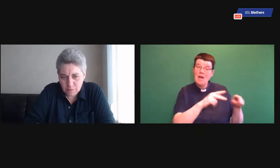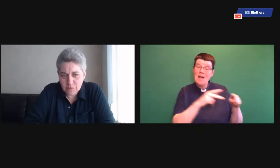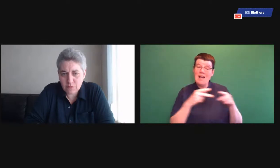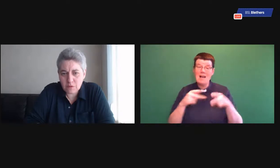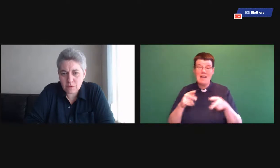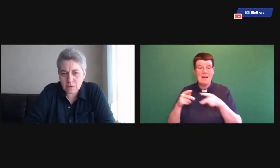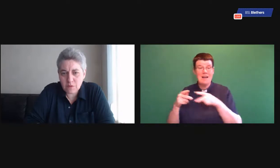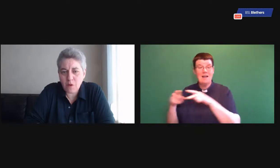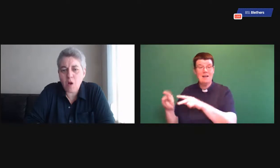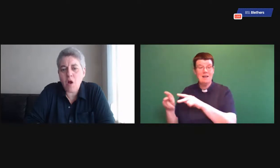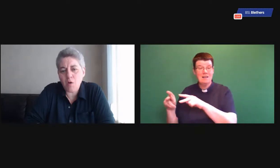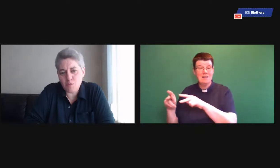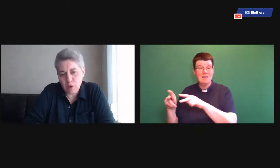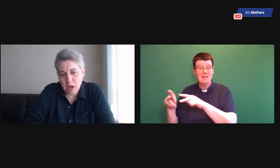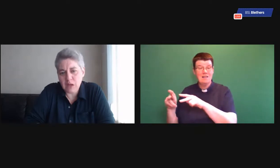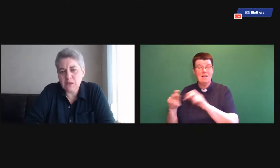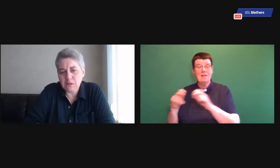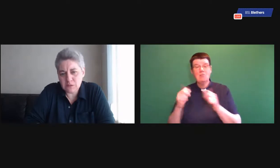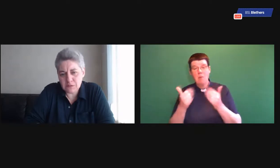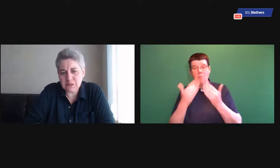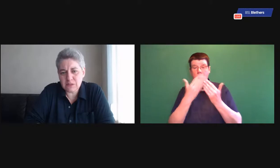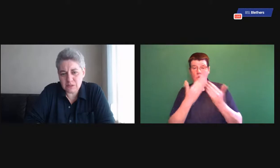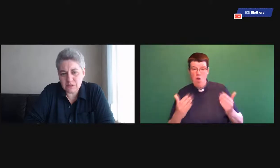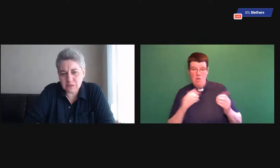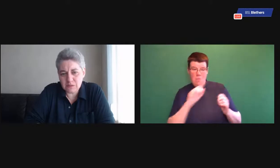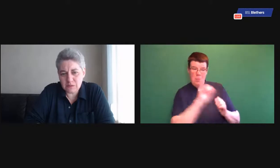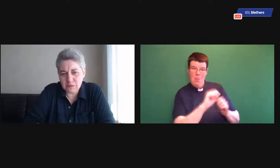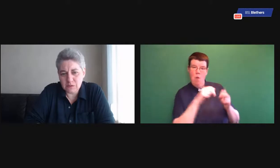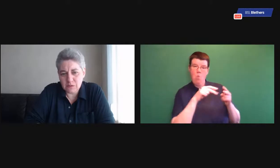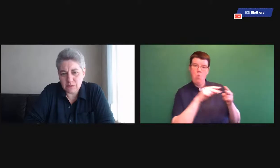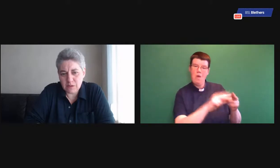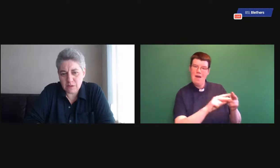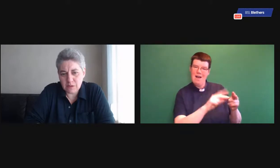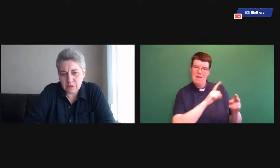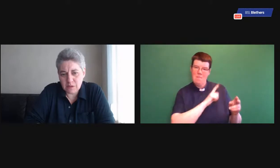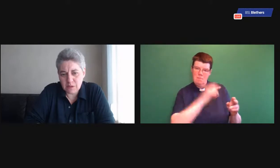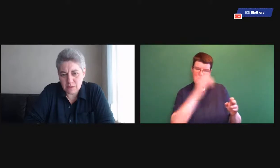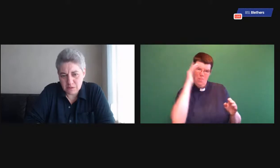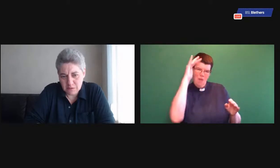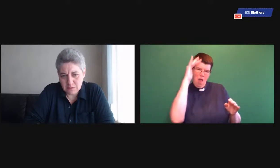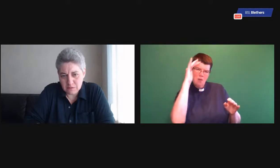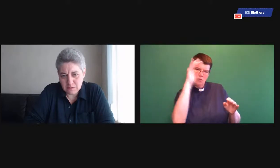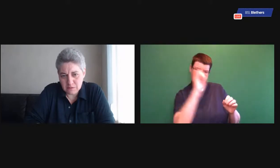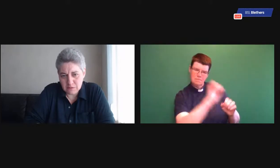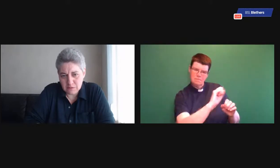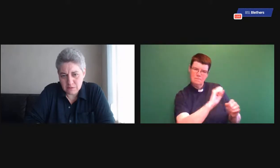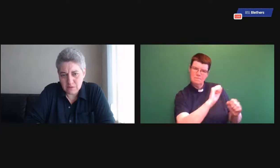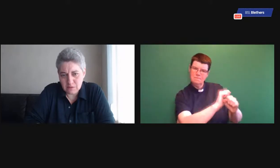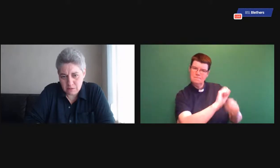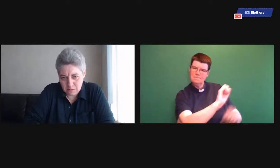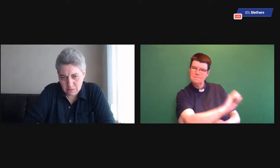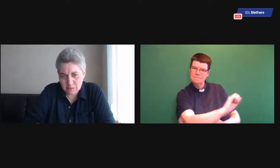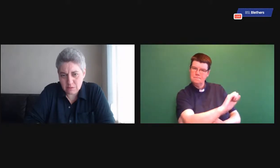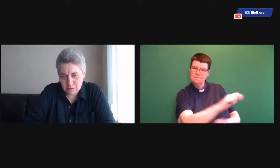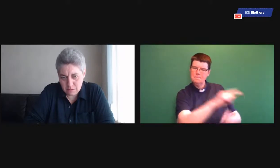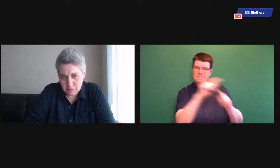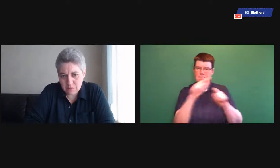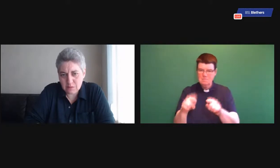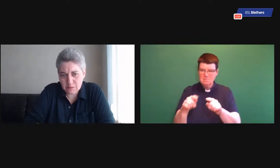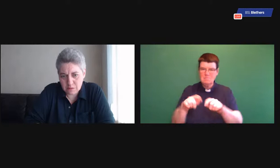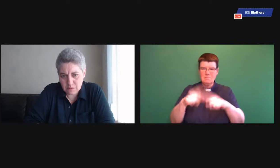at different ways of worshipping and how people worship. Some worship in the way that in the